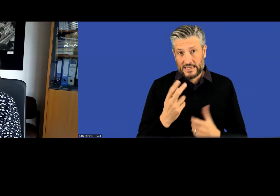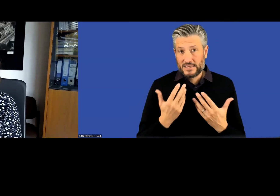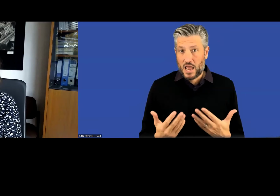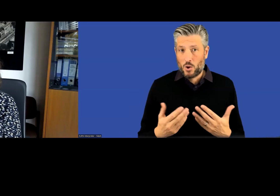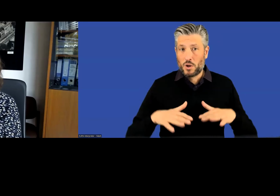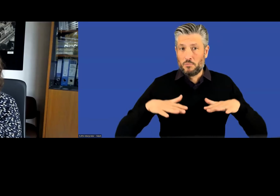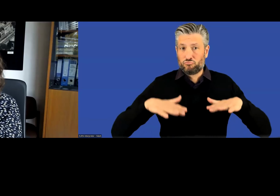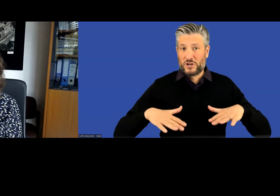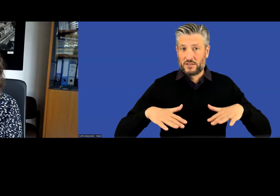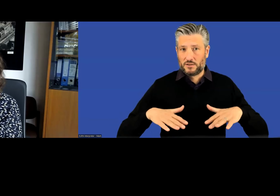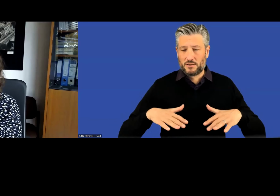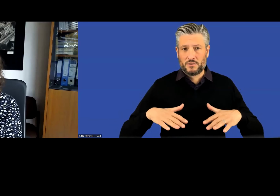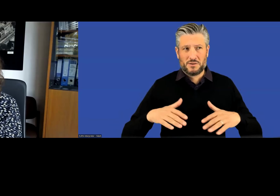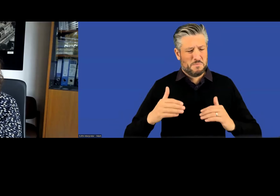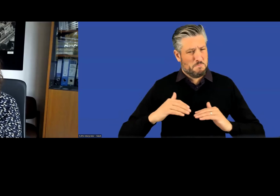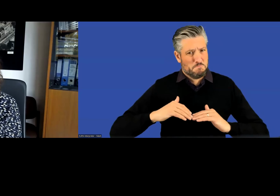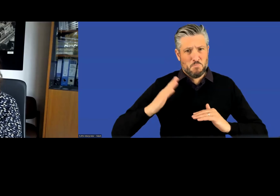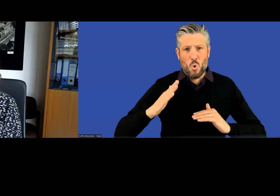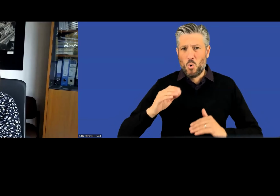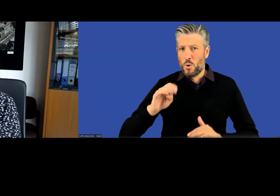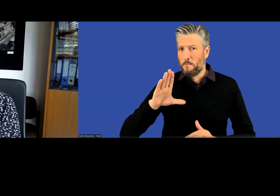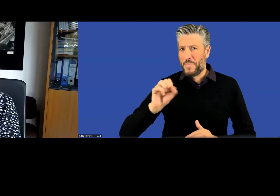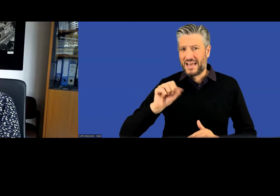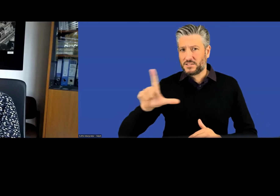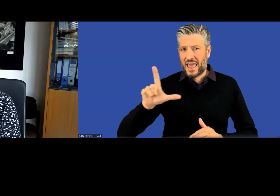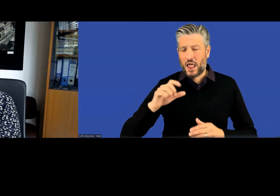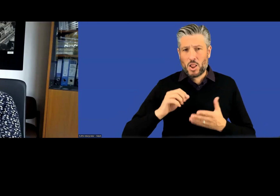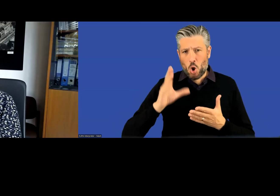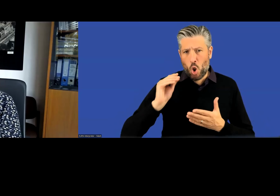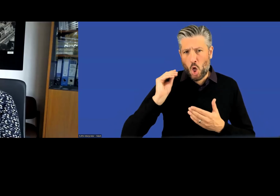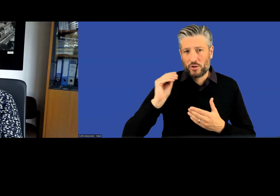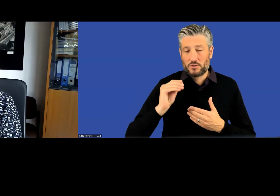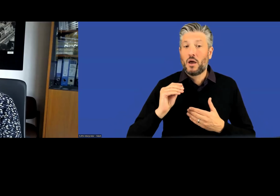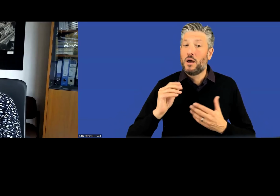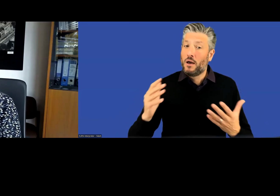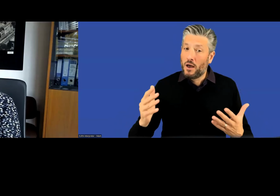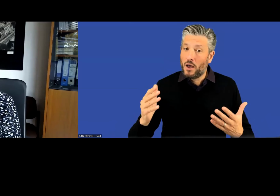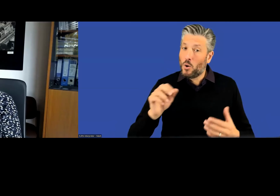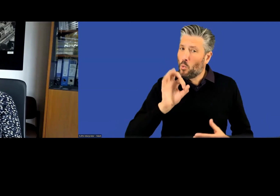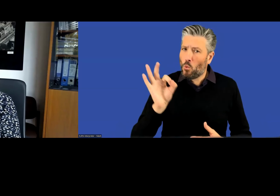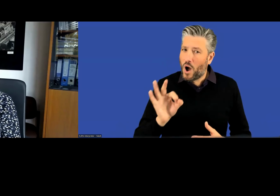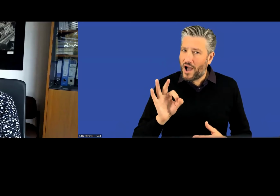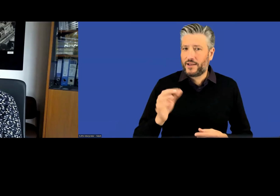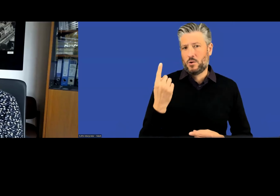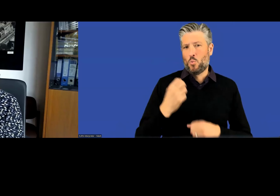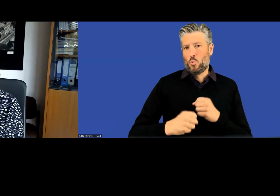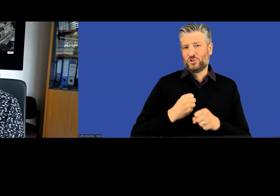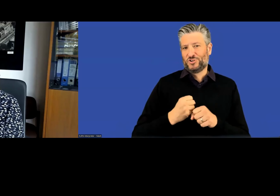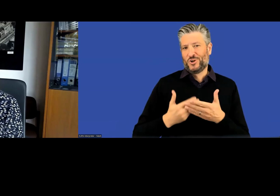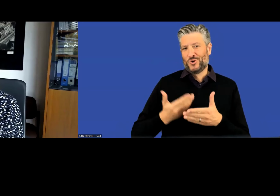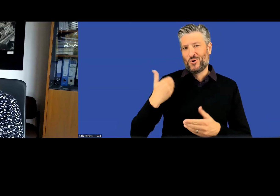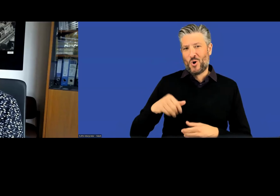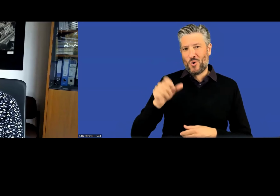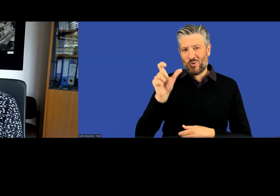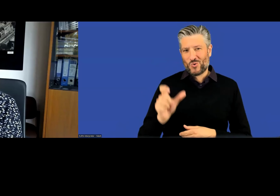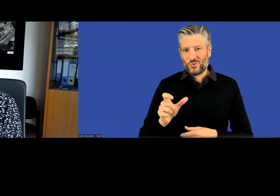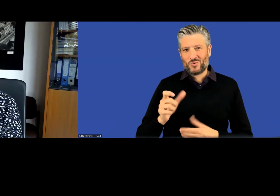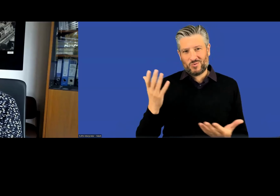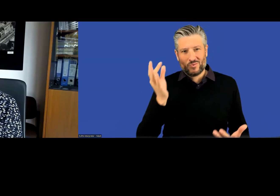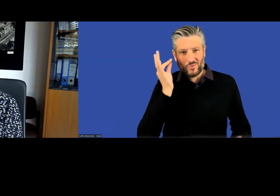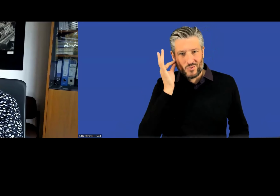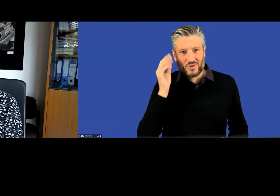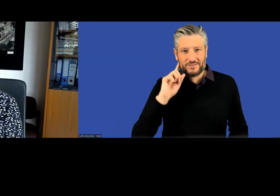classes, thanks to last year's deaf winner, Rose Ayling-Ellis. And the National Theatre's production of Mark Hammond's novel, The Curious Incident of the